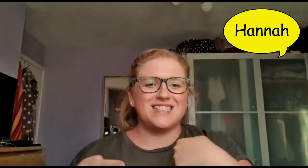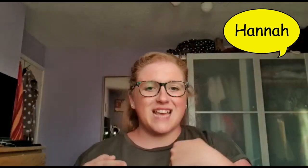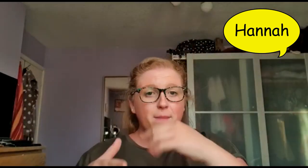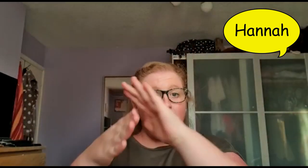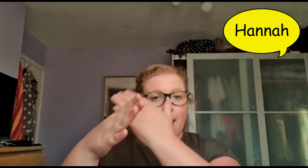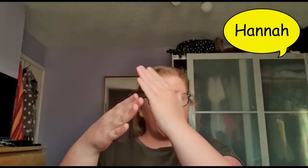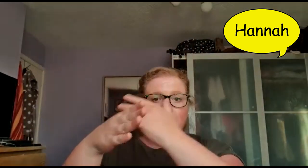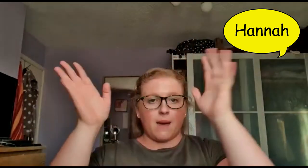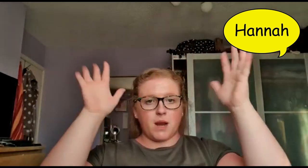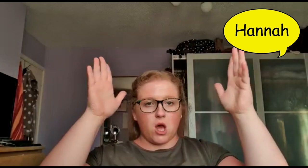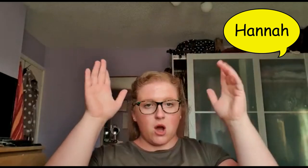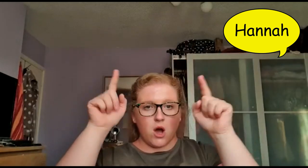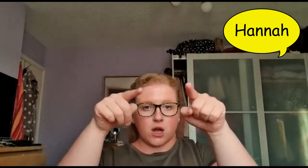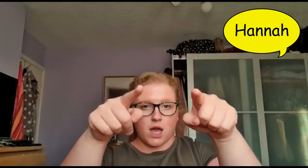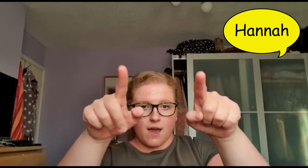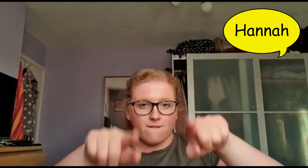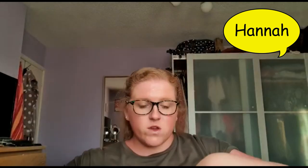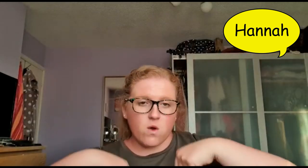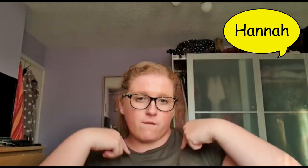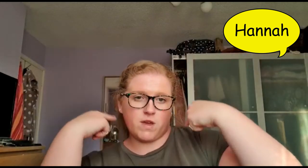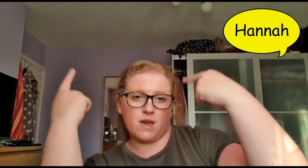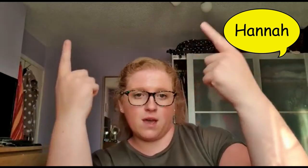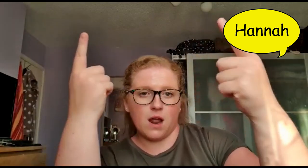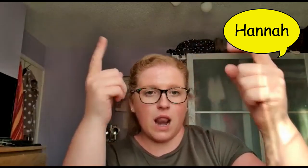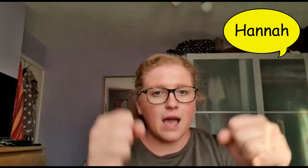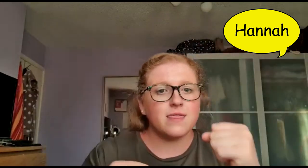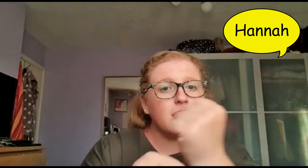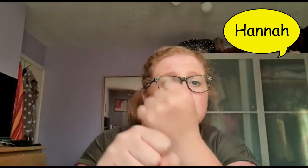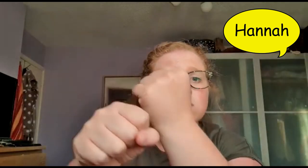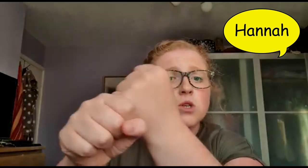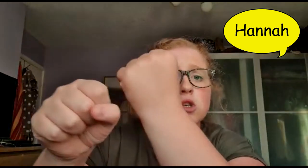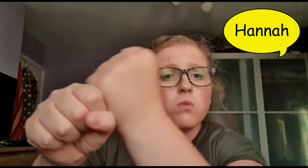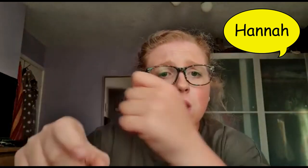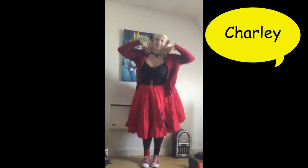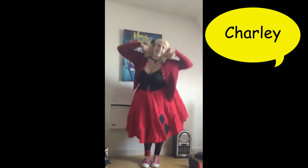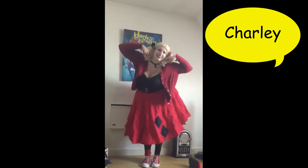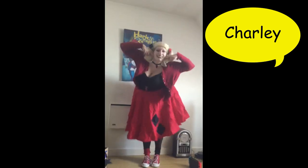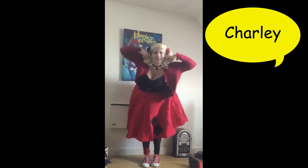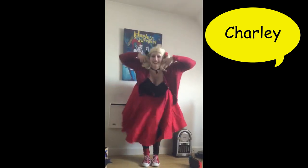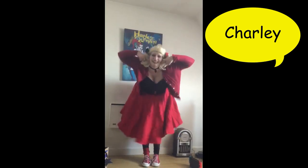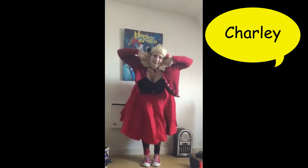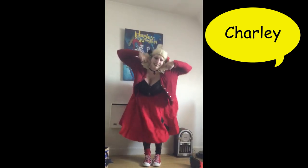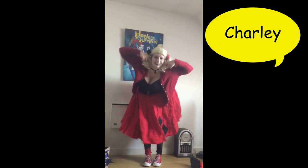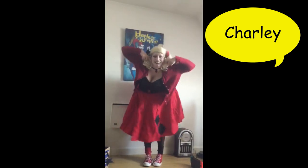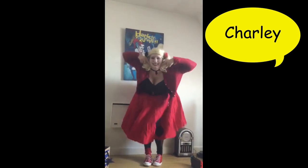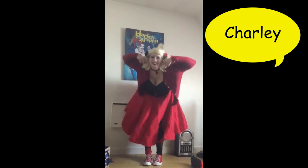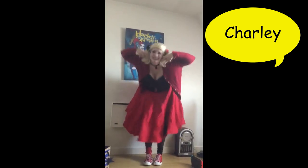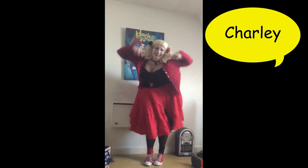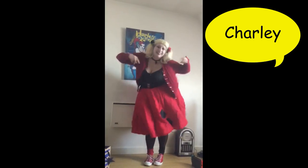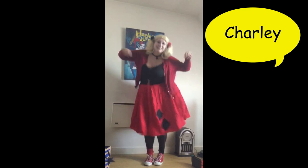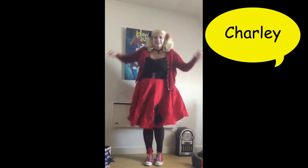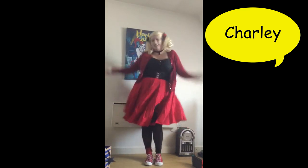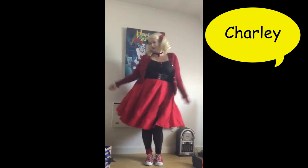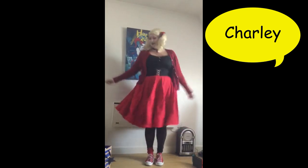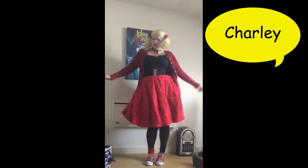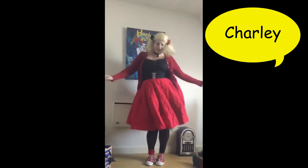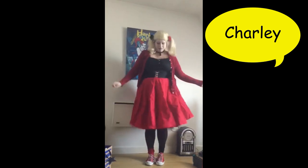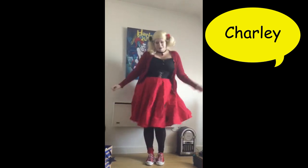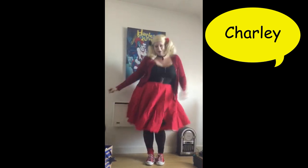I'm happy Clap along if you feel like that's what you want to do Bring me